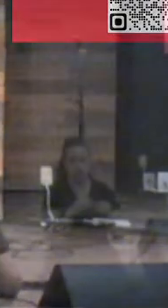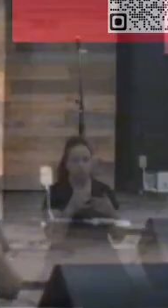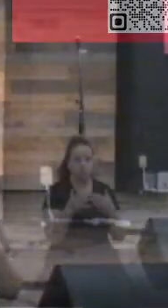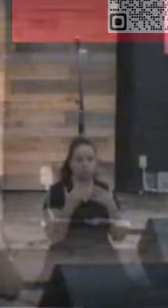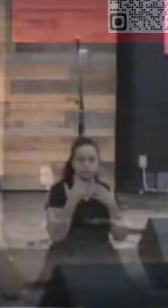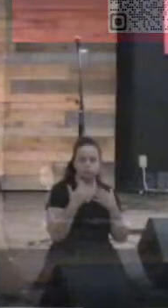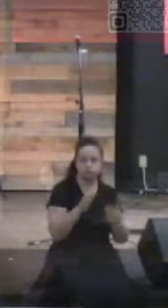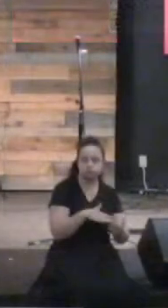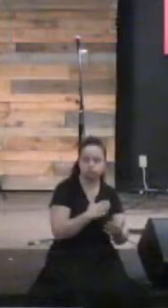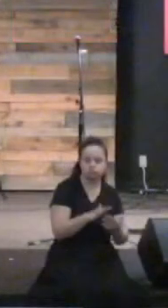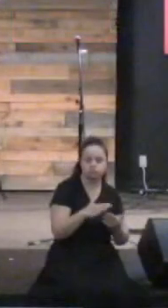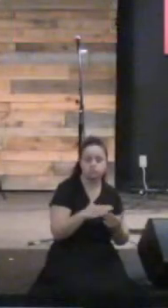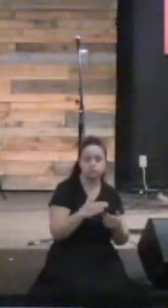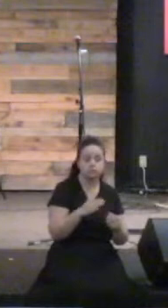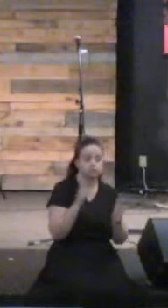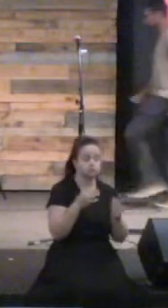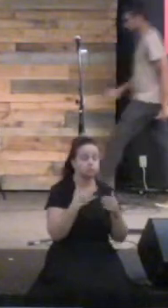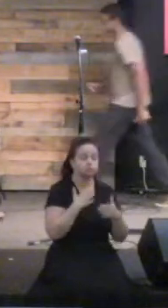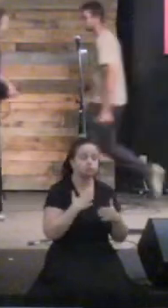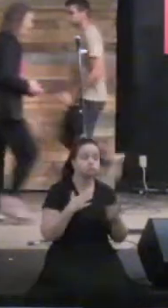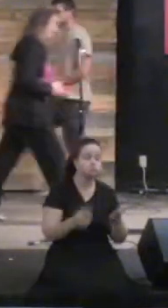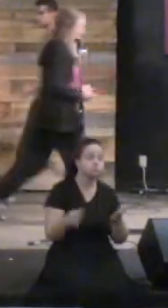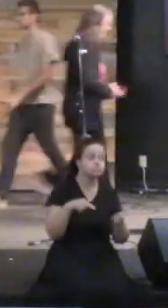Bill's going to come up and preach the word